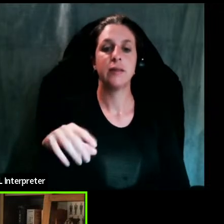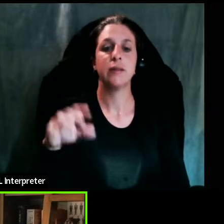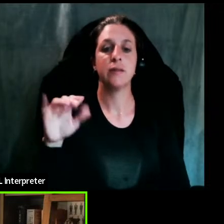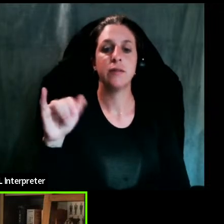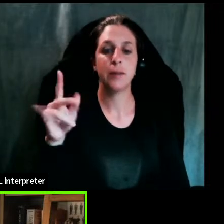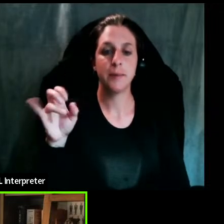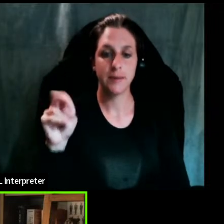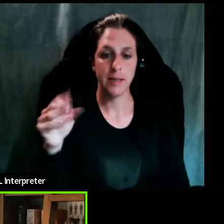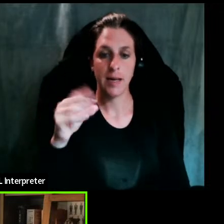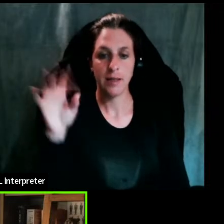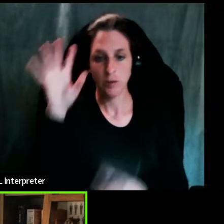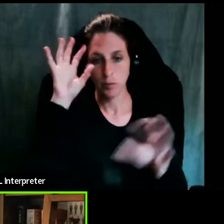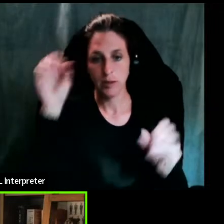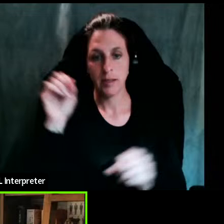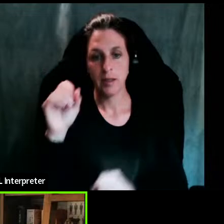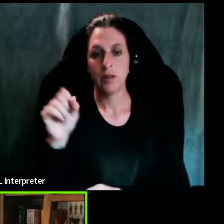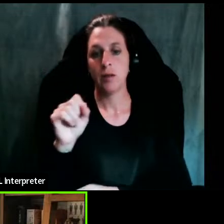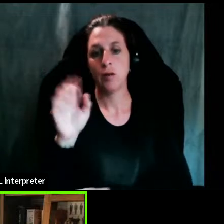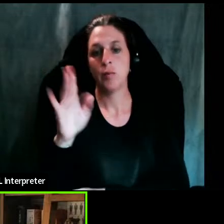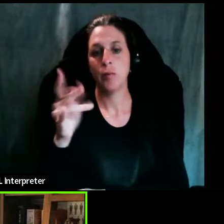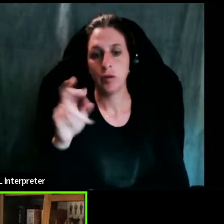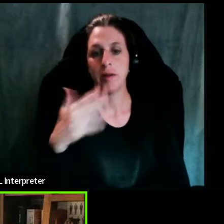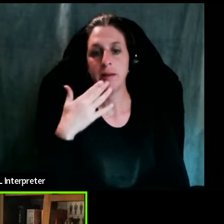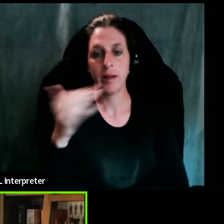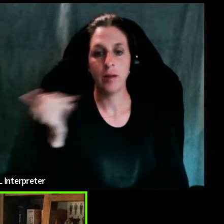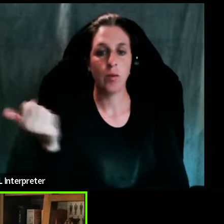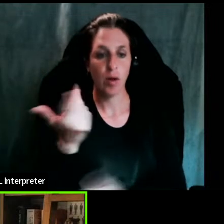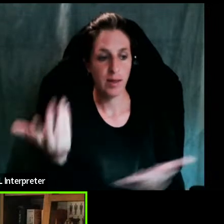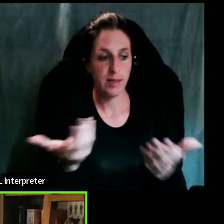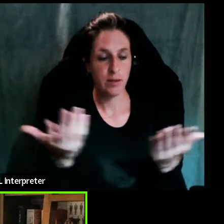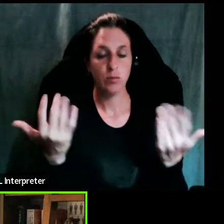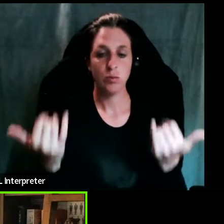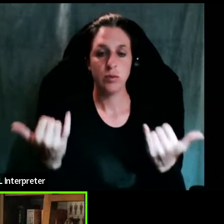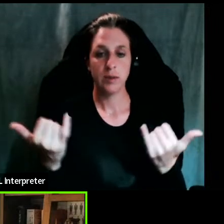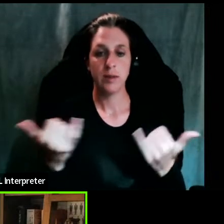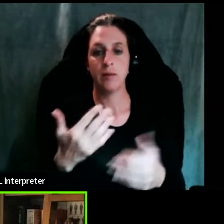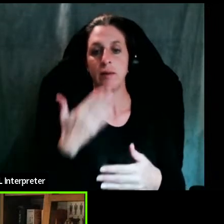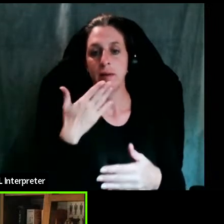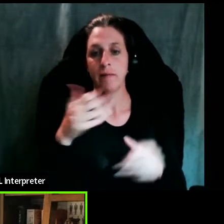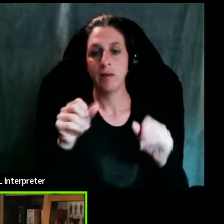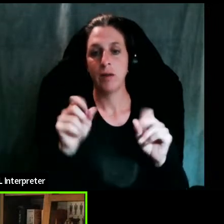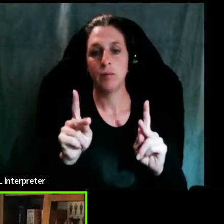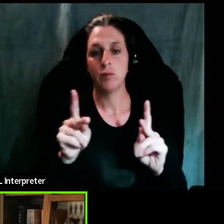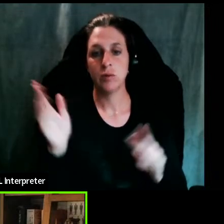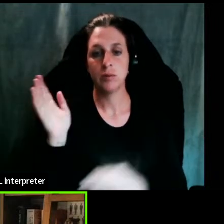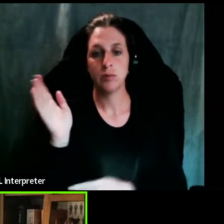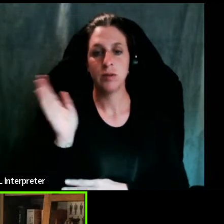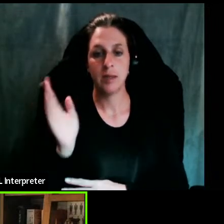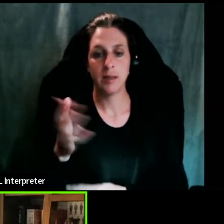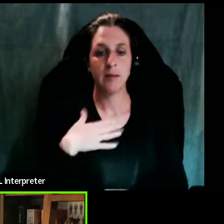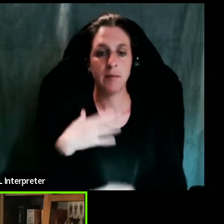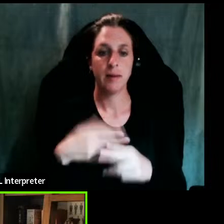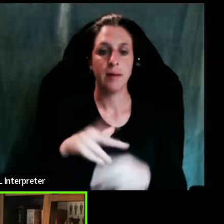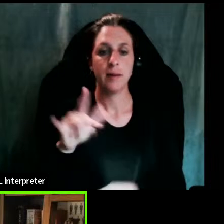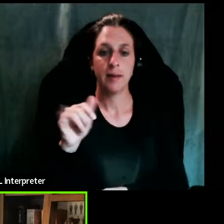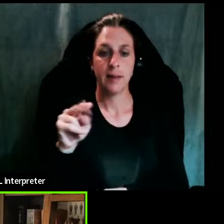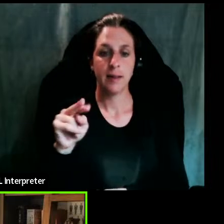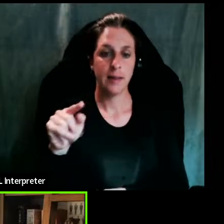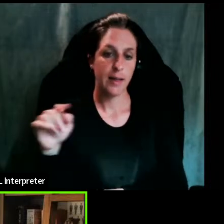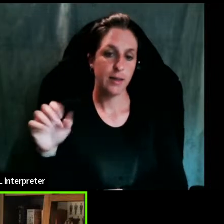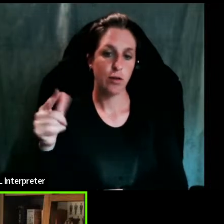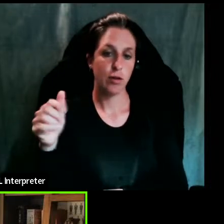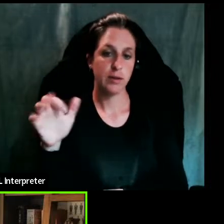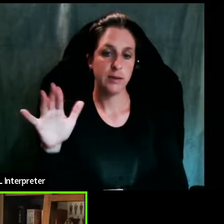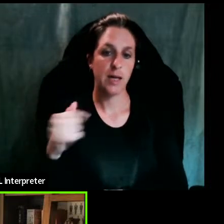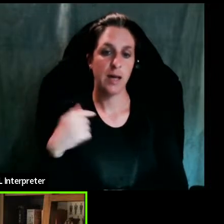Booker. And for all those in attendance today, thank you for the opportunity to present. My name is Lynette Garcia, and I am one of the